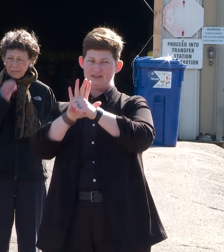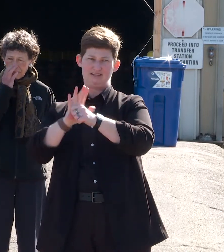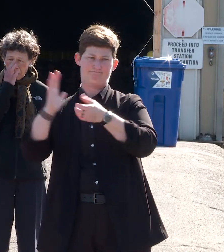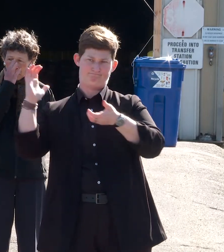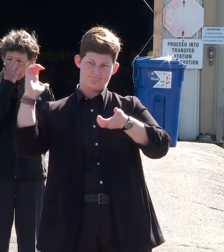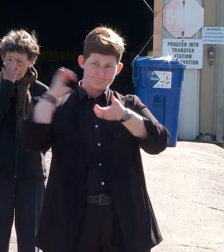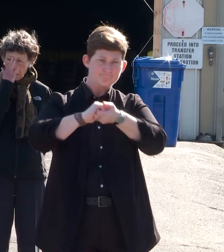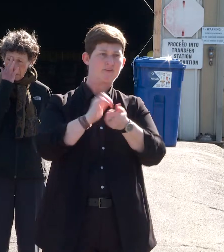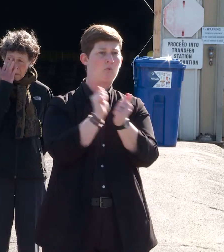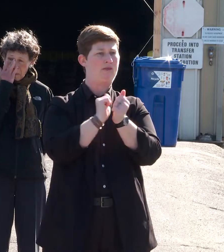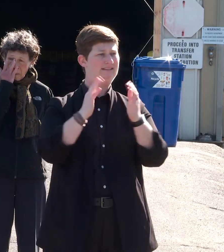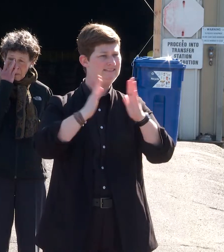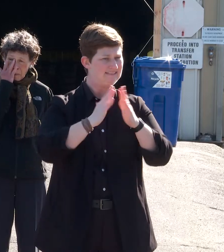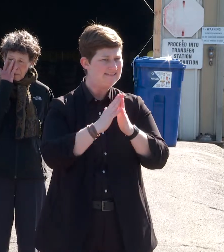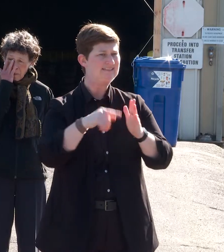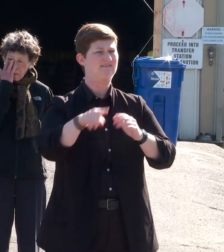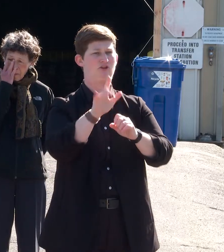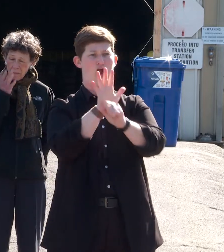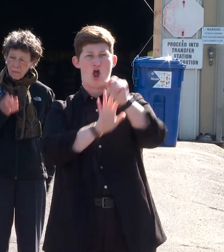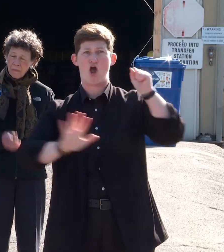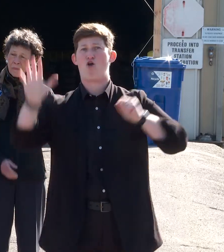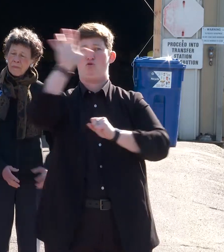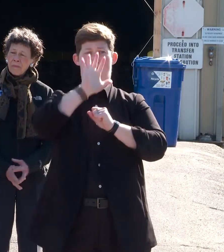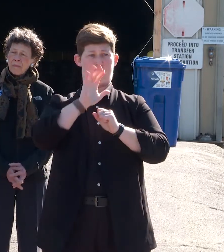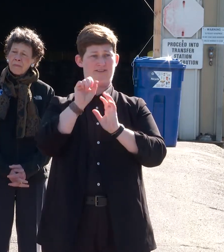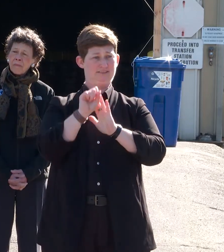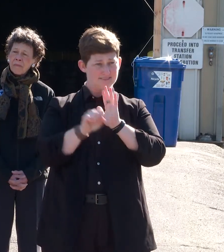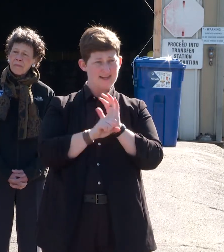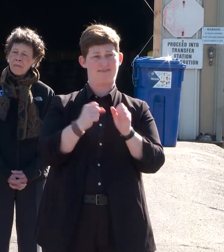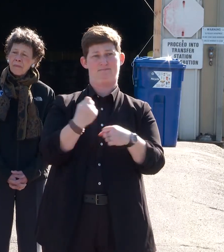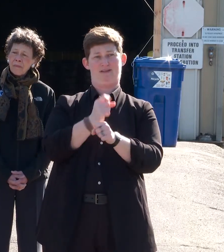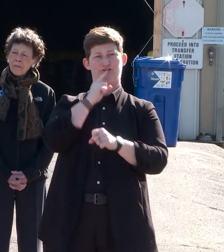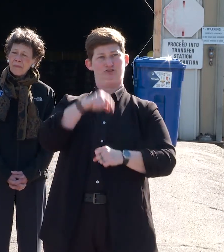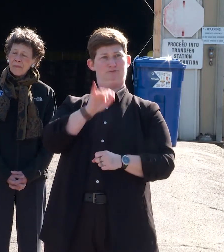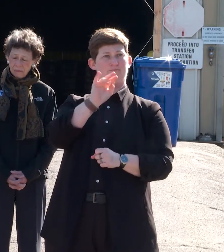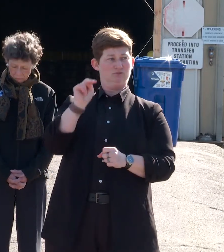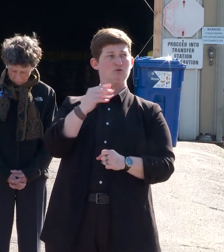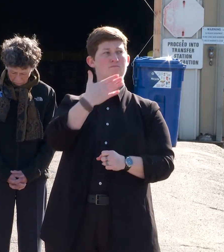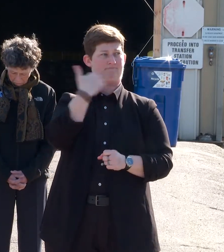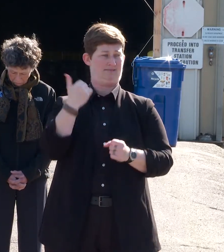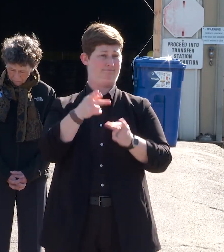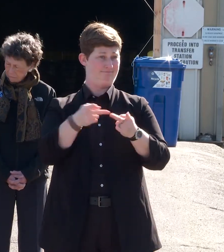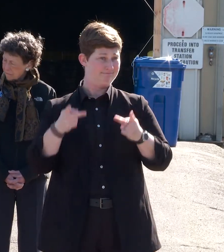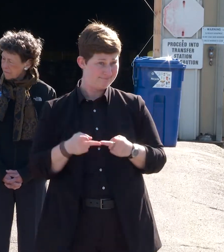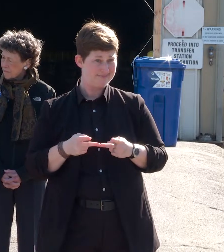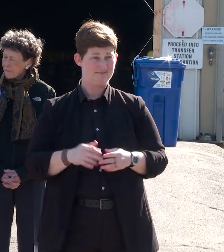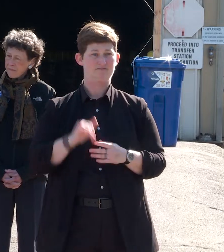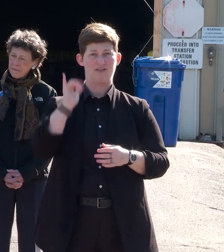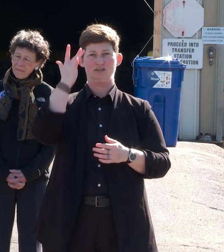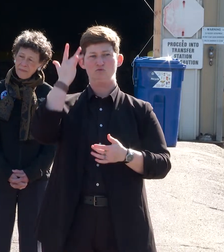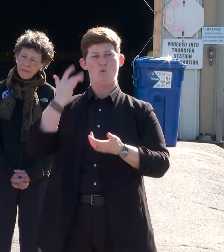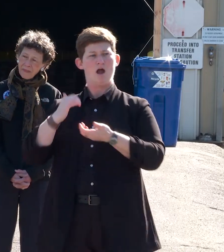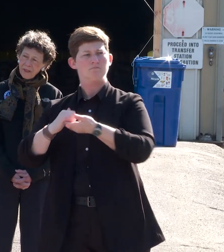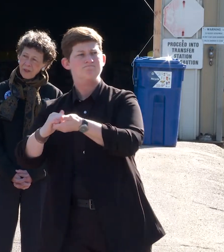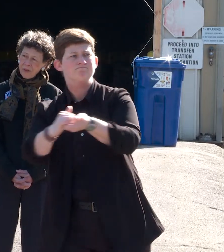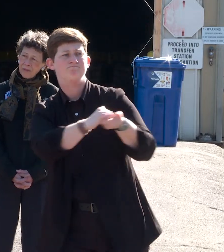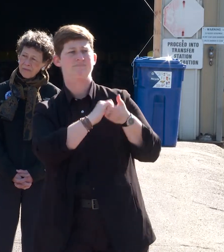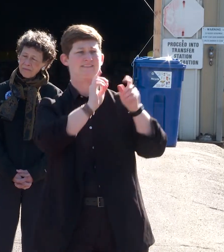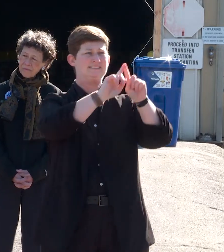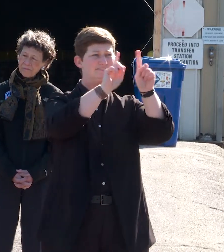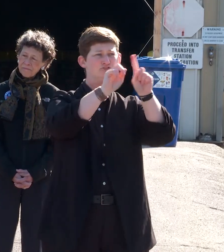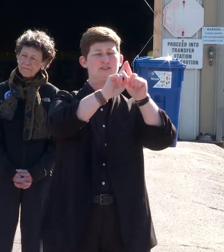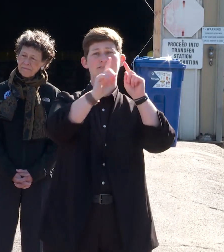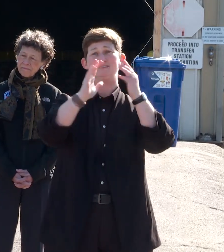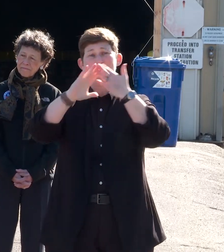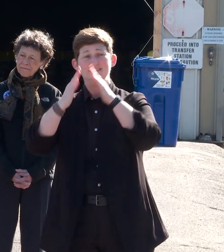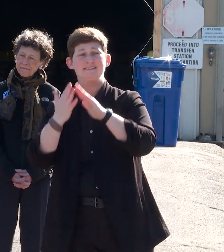for families and for kids. And that's why the MPCA is collaborating with cities and counties and townships to help Minnesotans across the